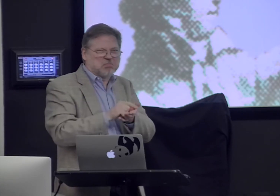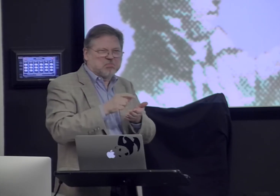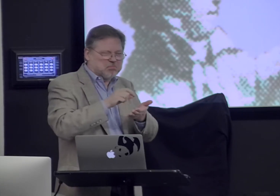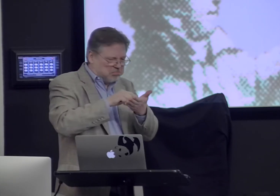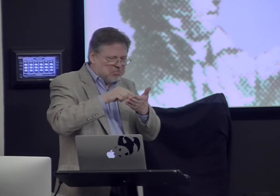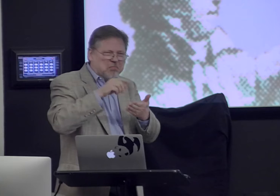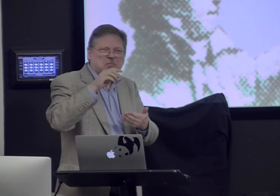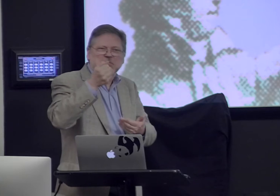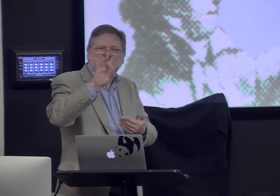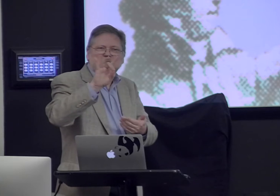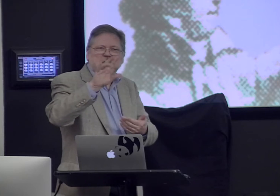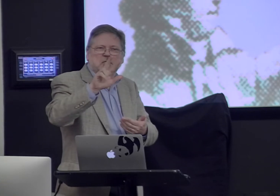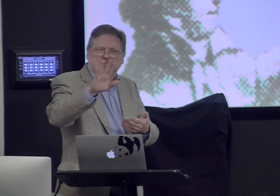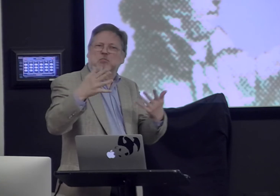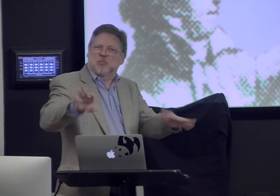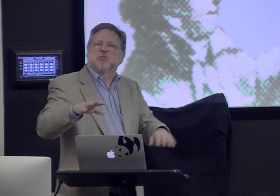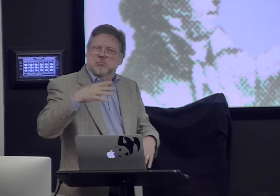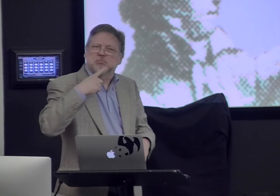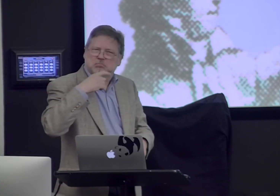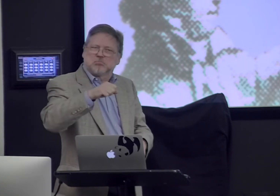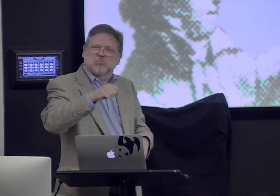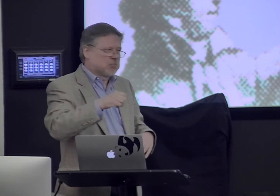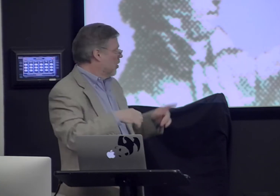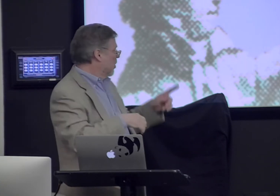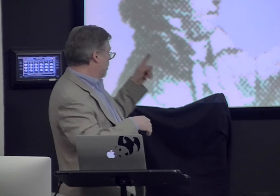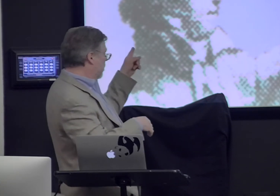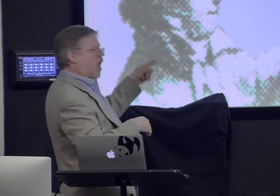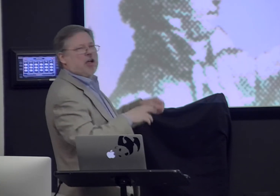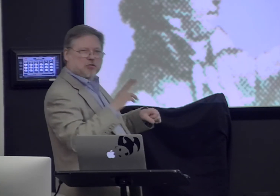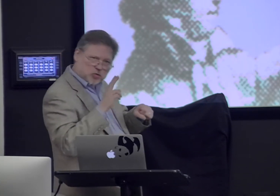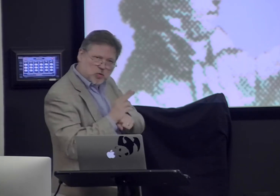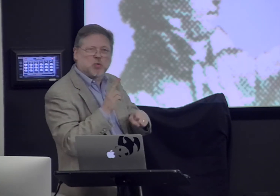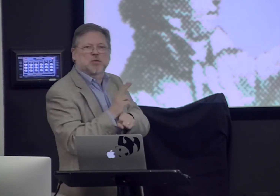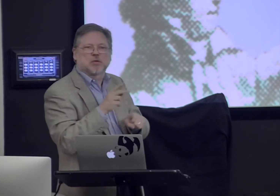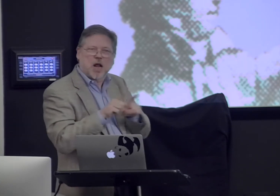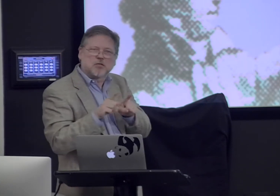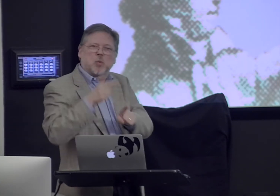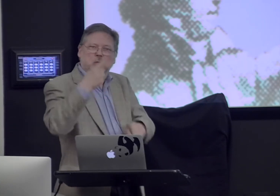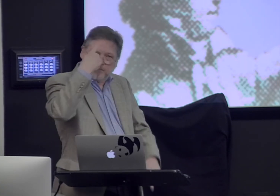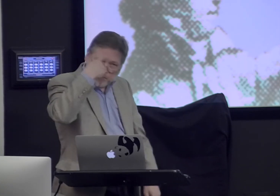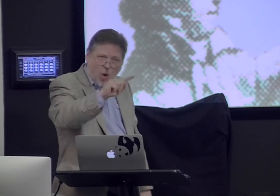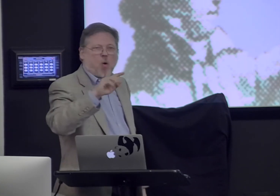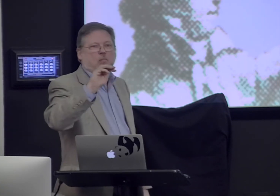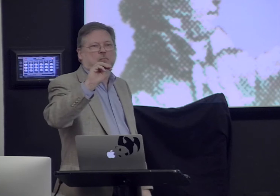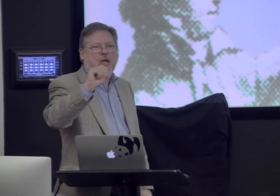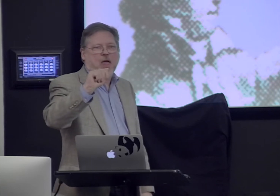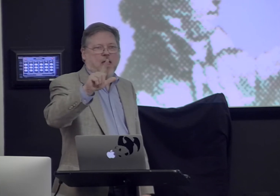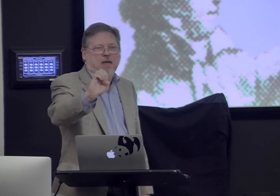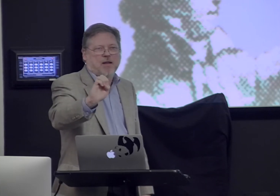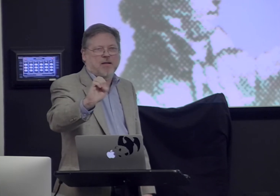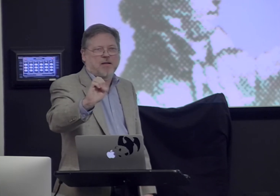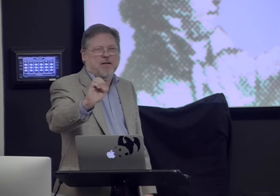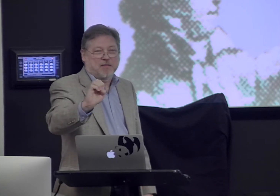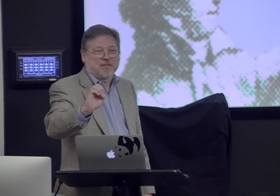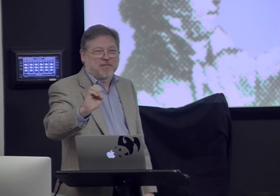abstraction for the concept of male. And we saw that this was already being used for this abstract concept